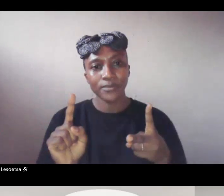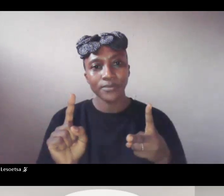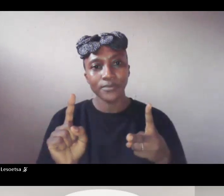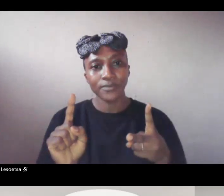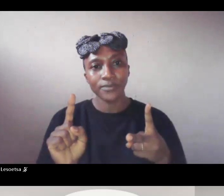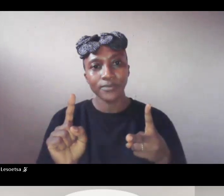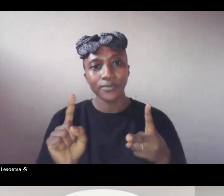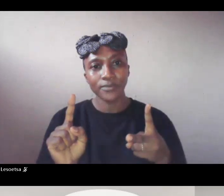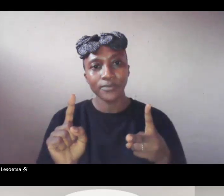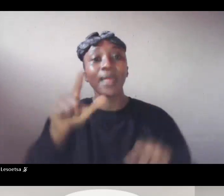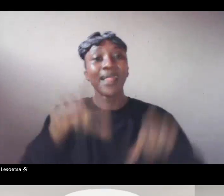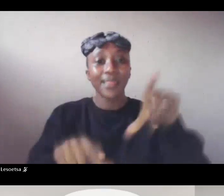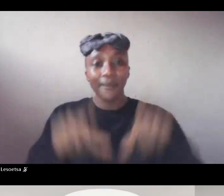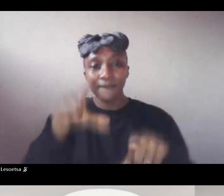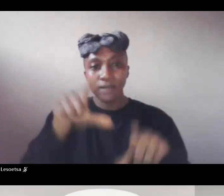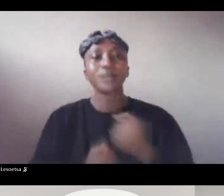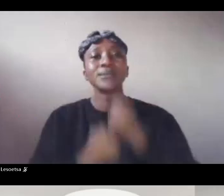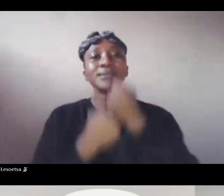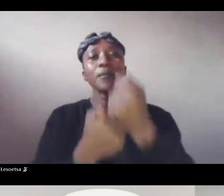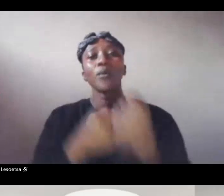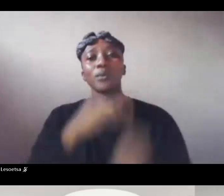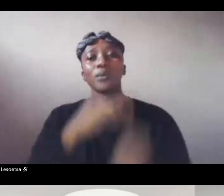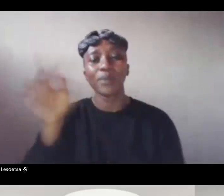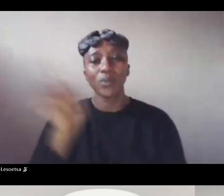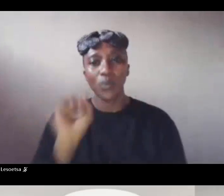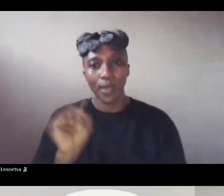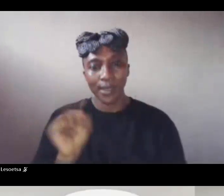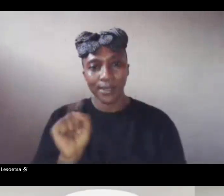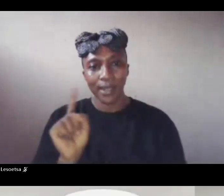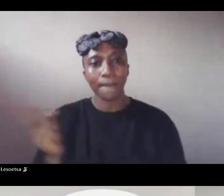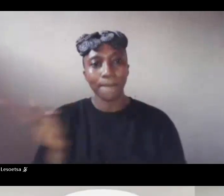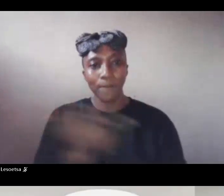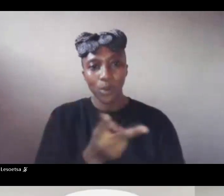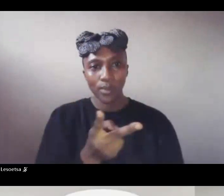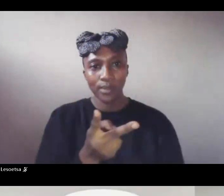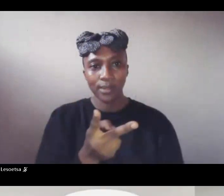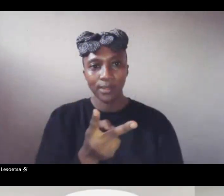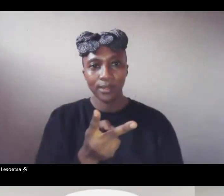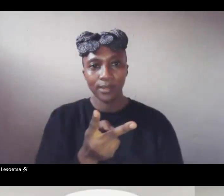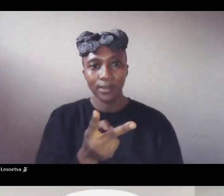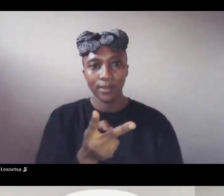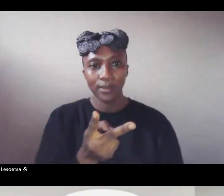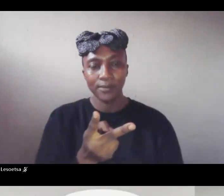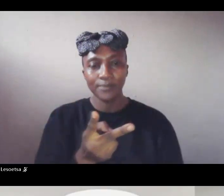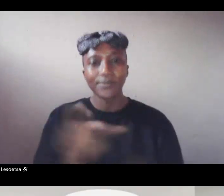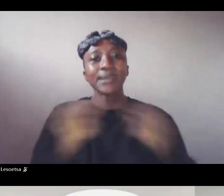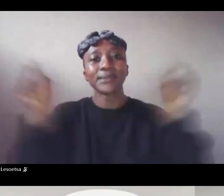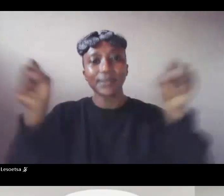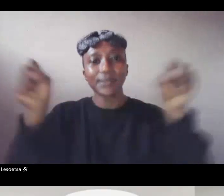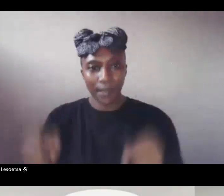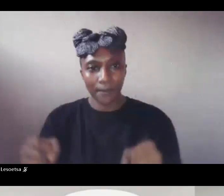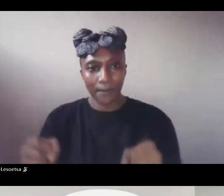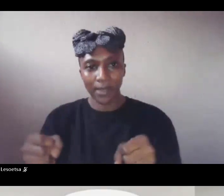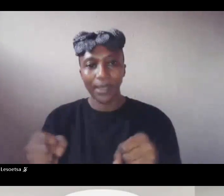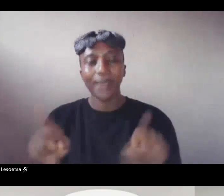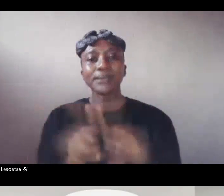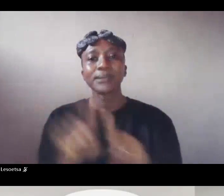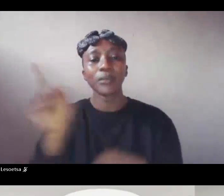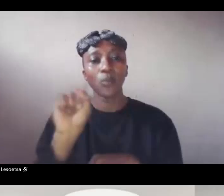level of support is both a systemic one and